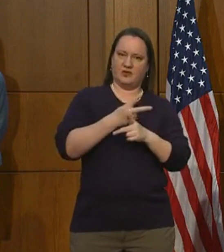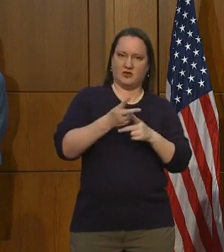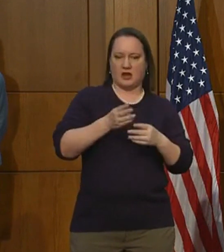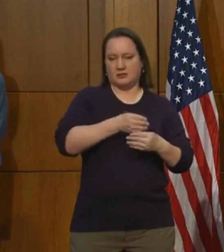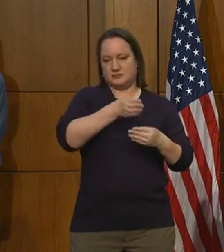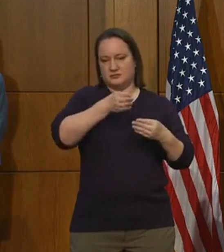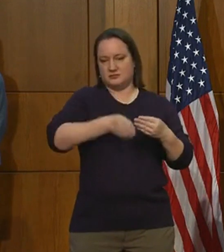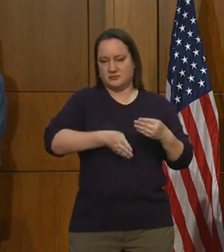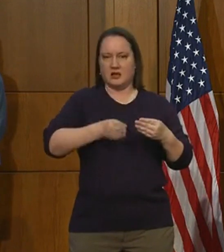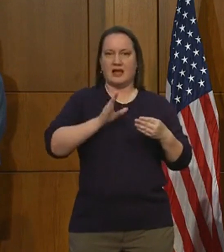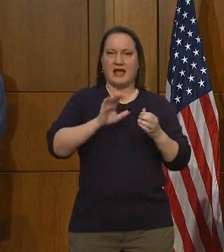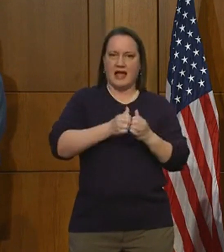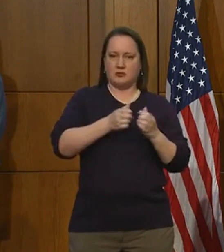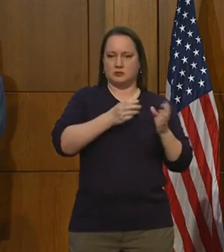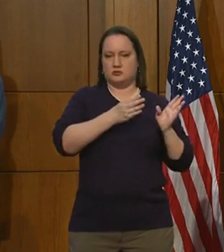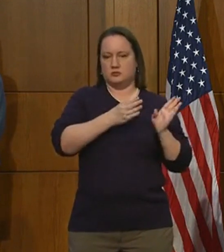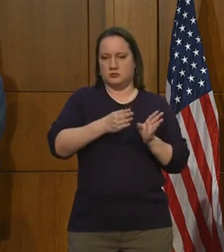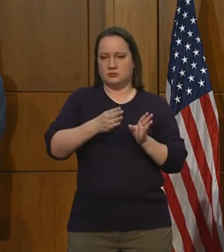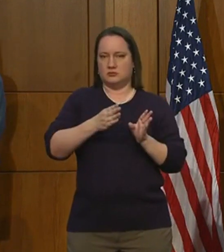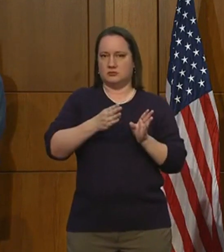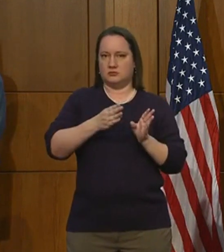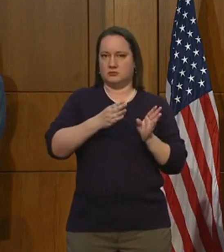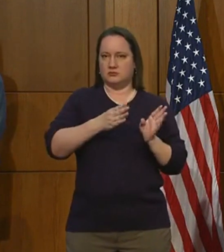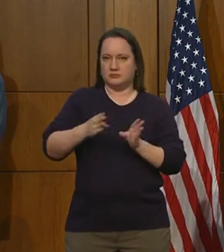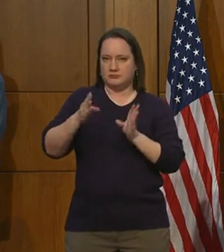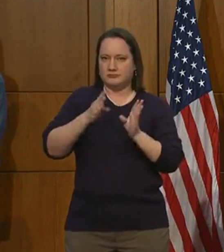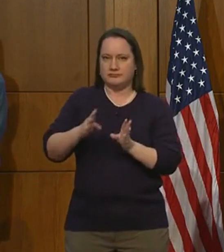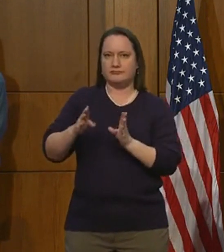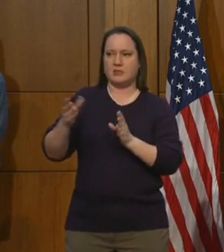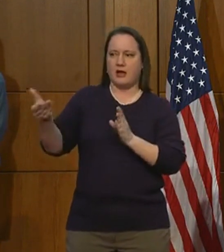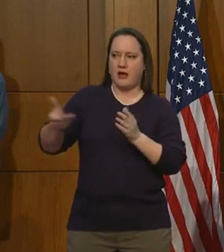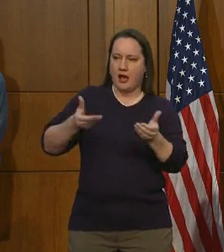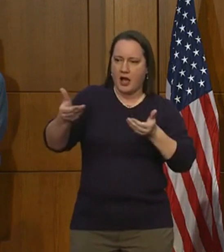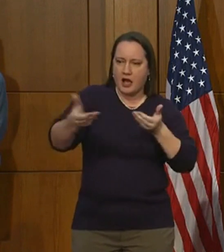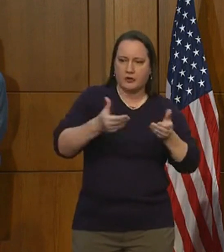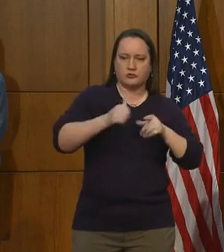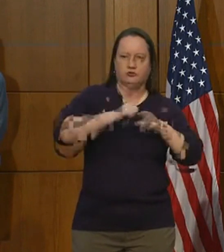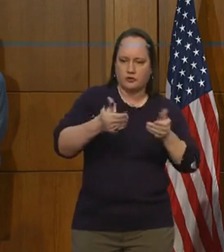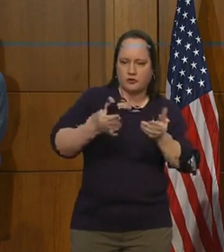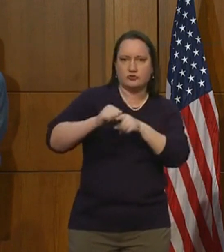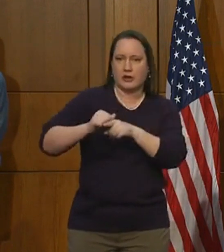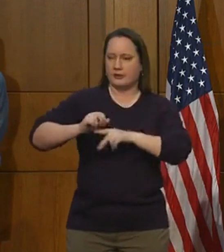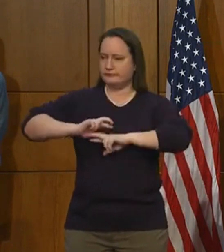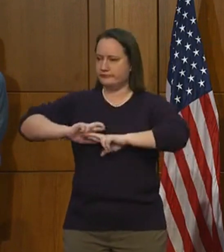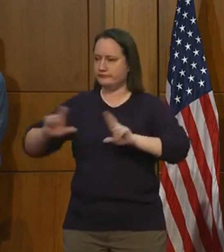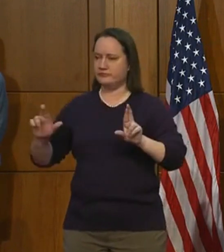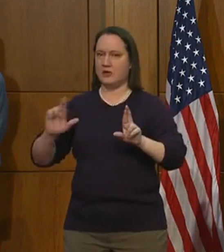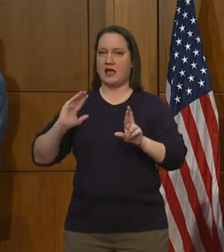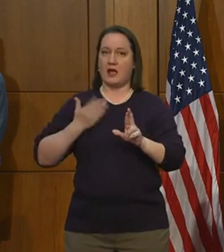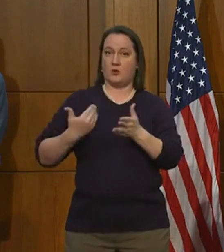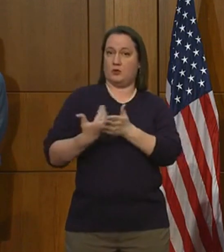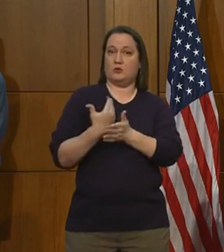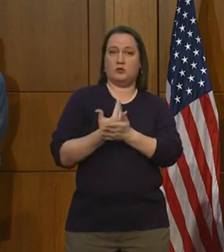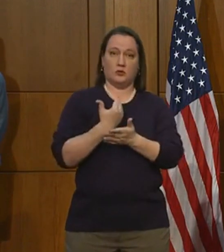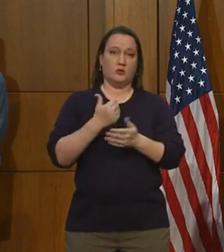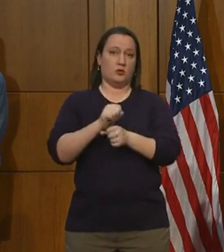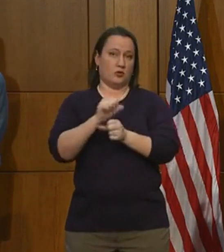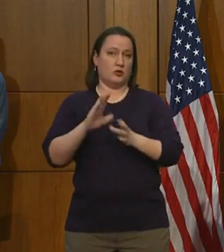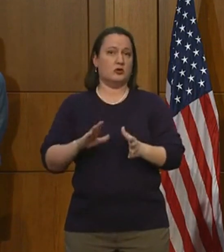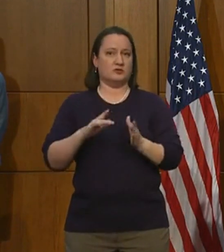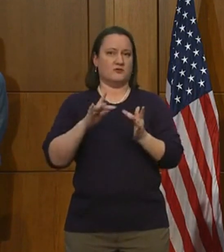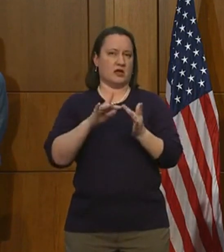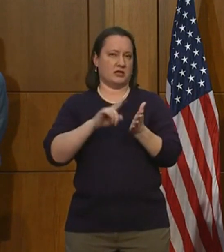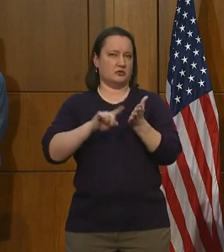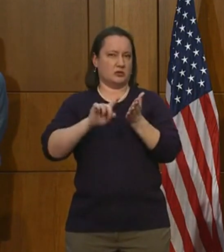we're hiring in terms of training, background investigations, and so on. As to our numbers,